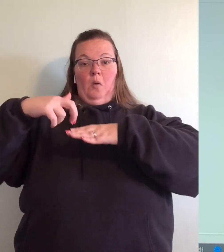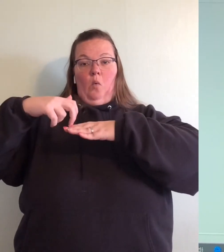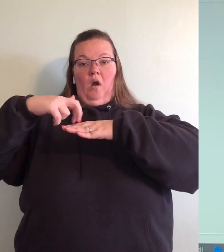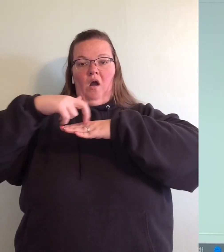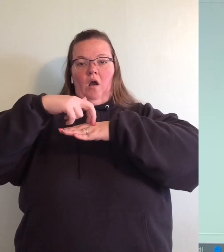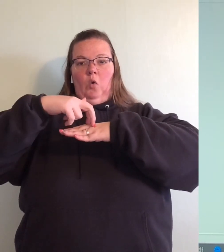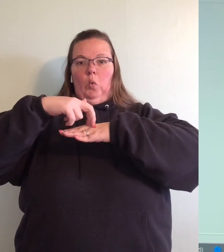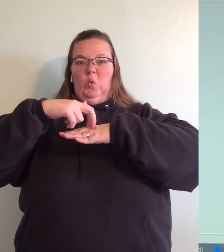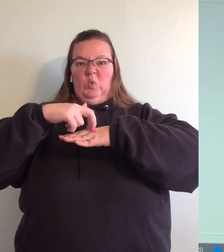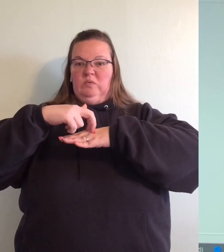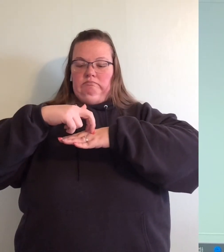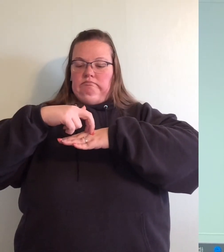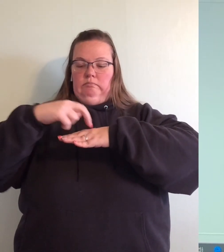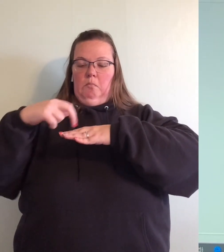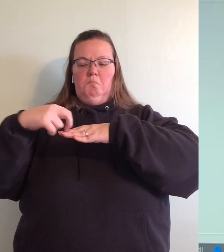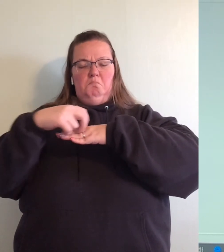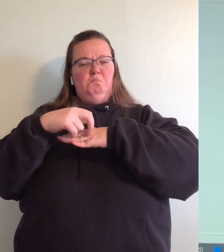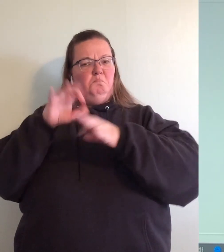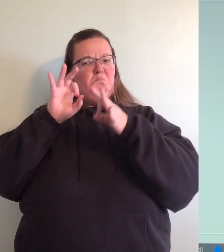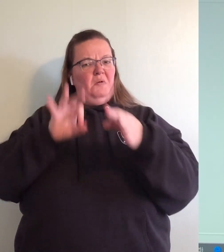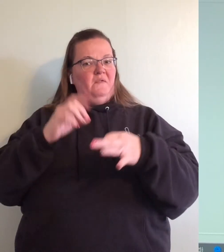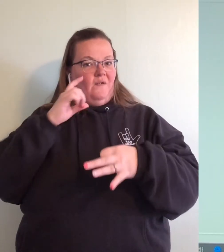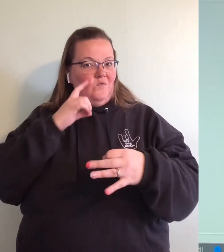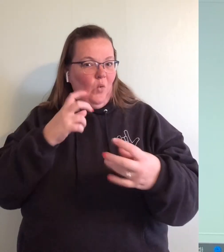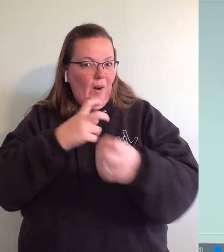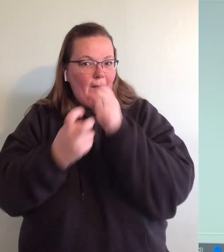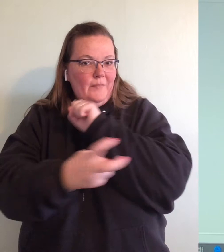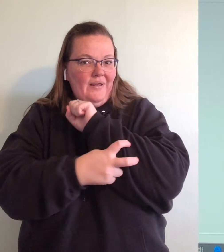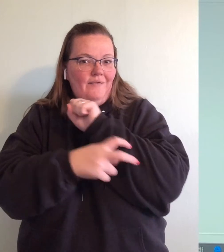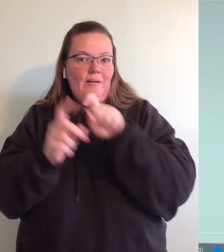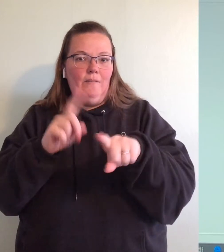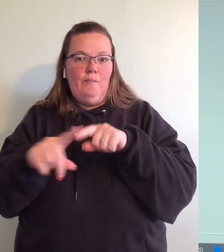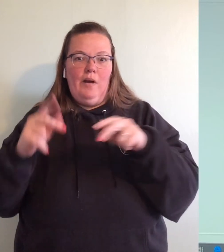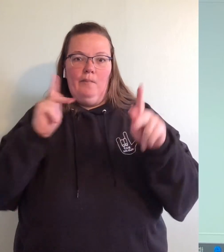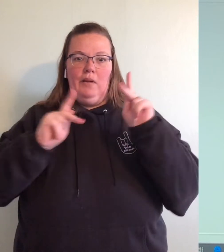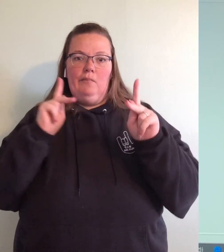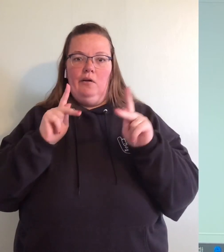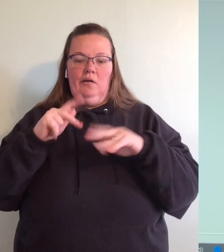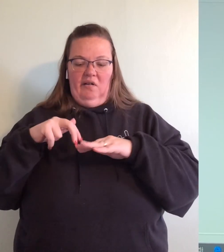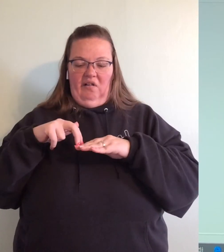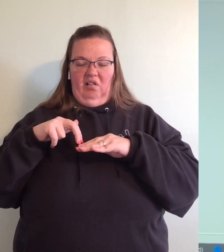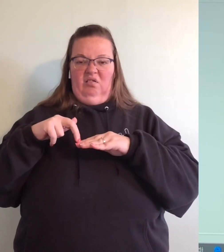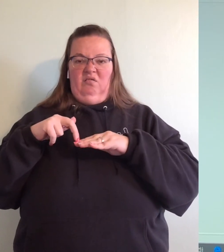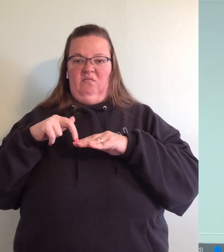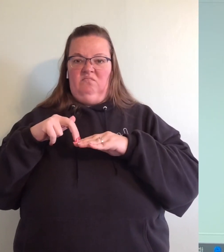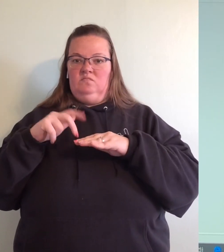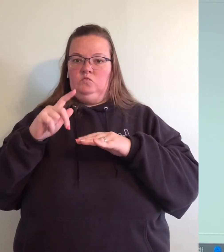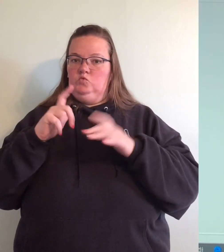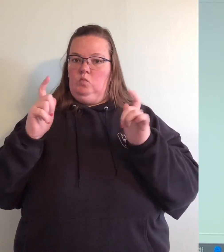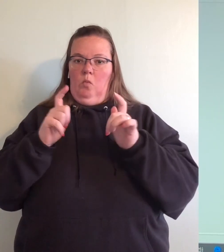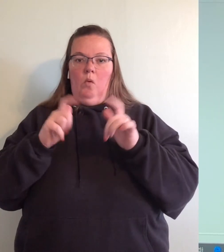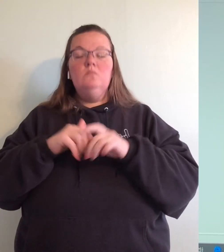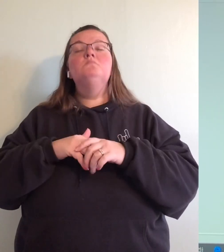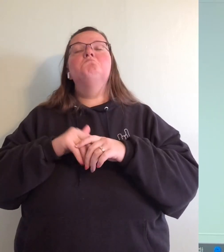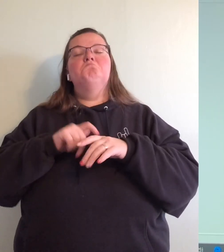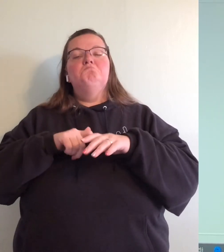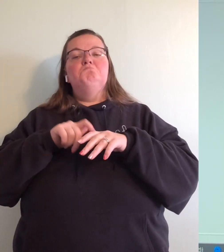nice place to walk because it was covered with ice, and though the frozen pool was level on the one side,